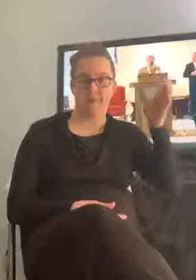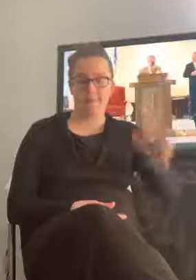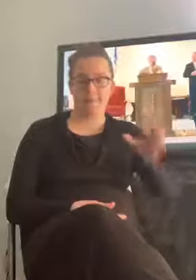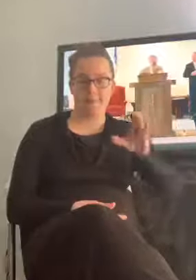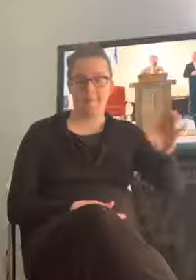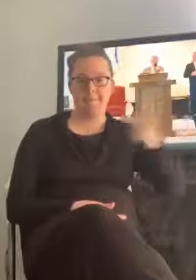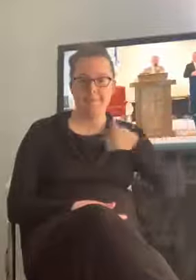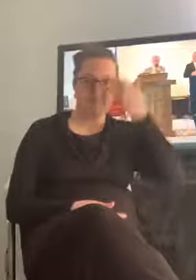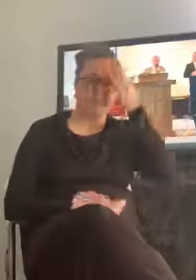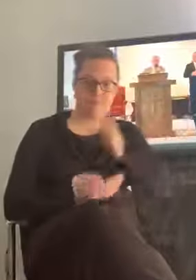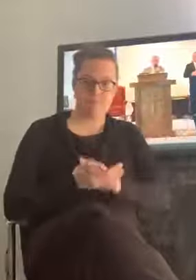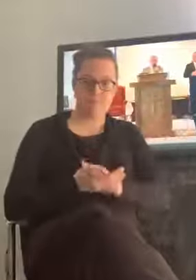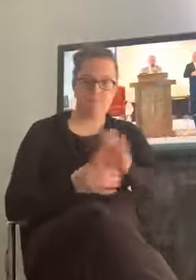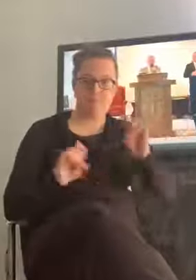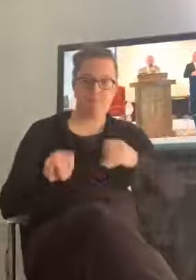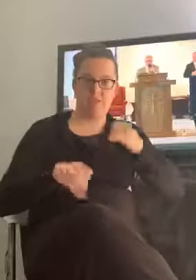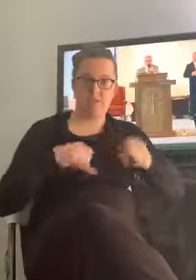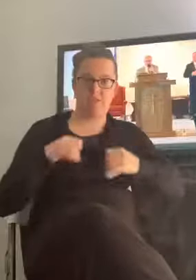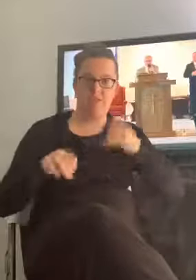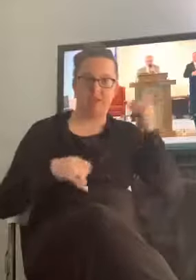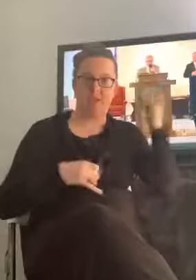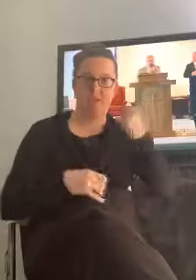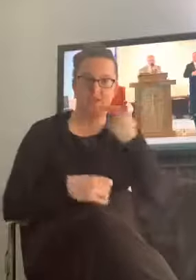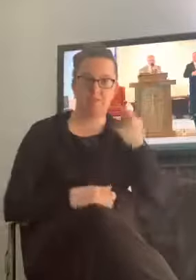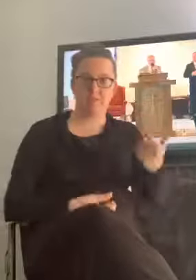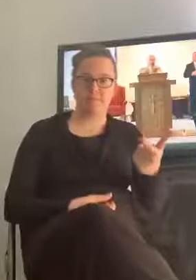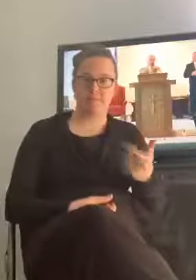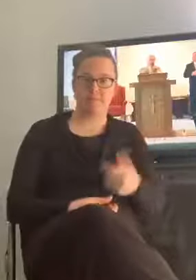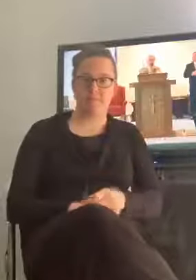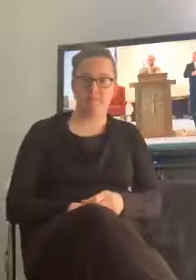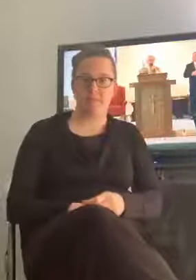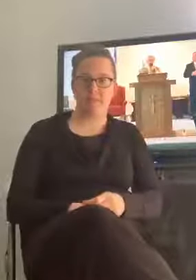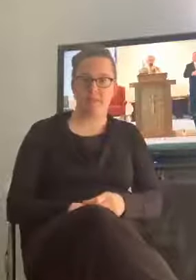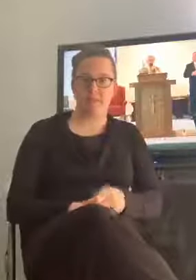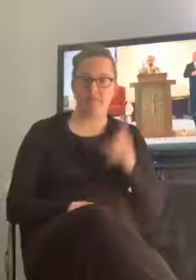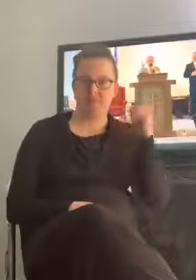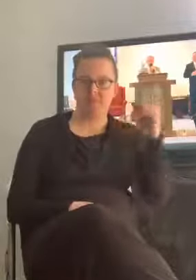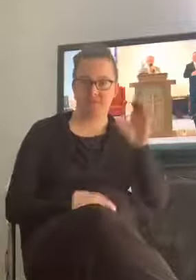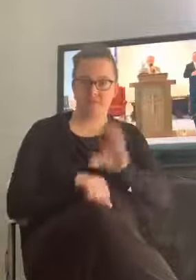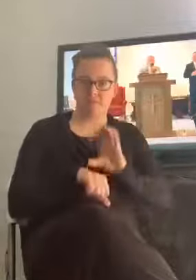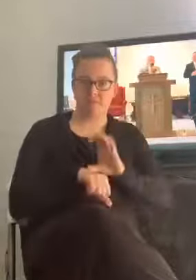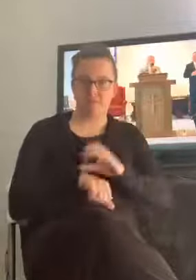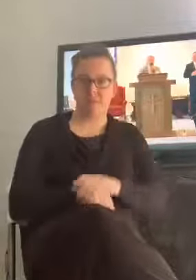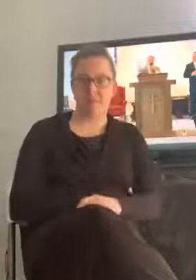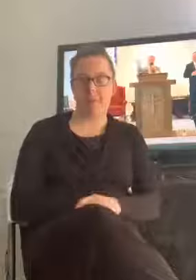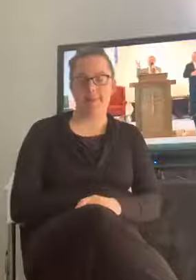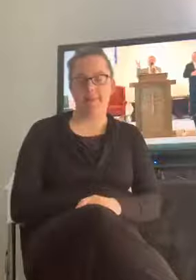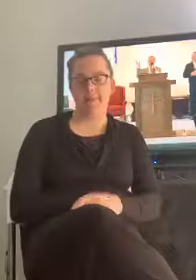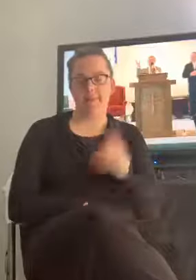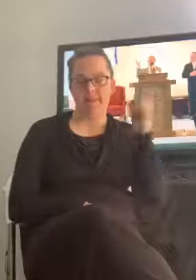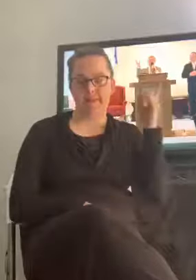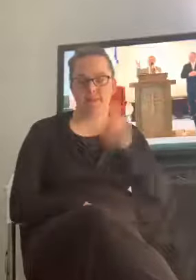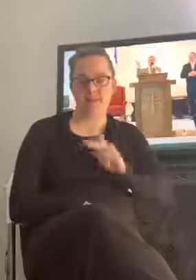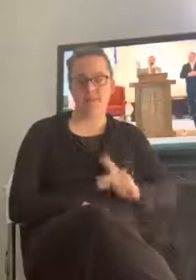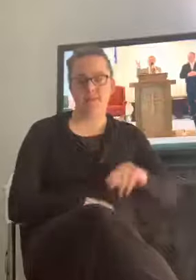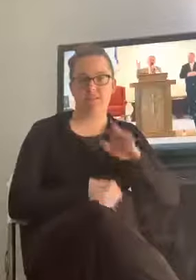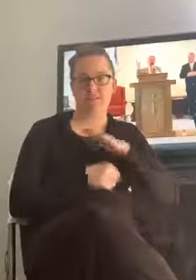I believe the joy that He saw before Him was His church, His kingdom,